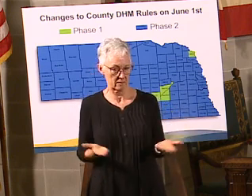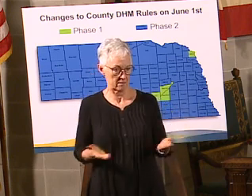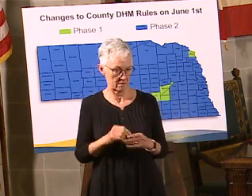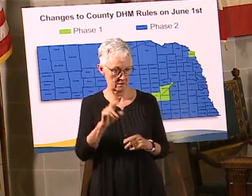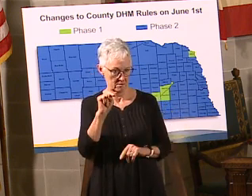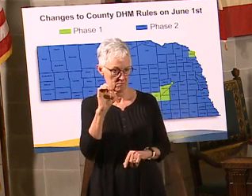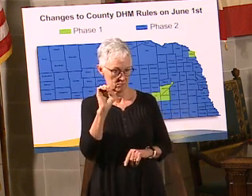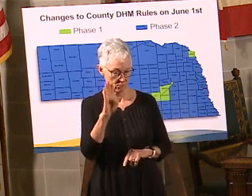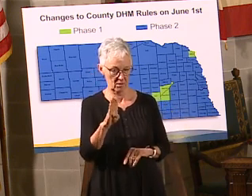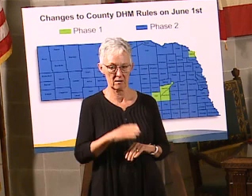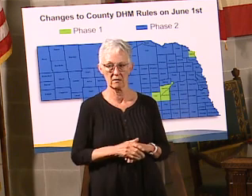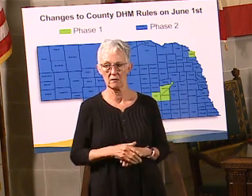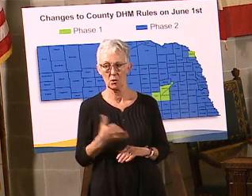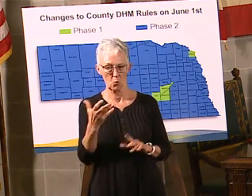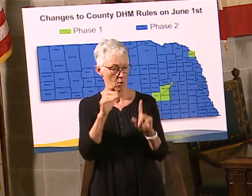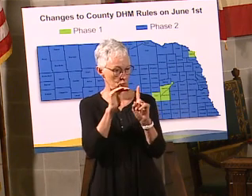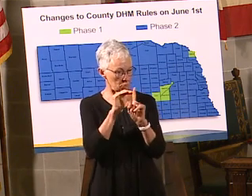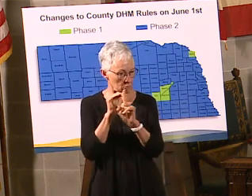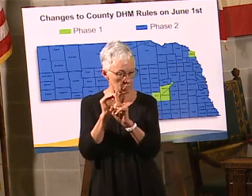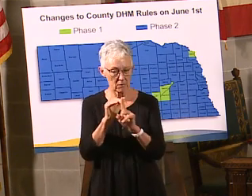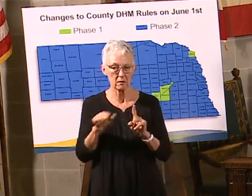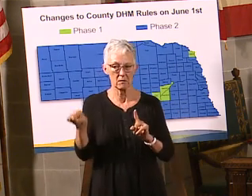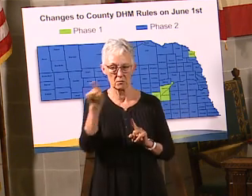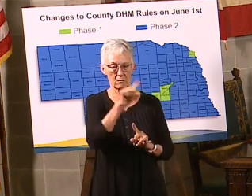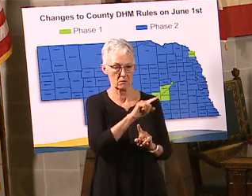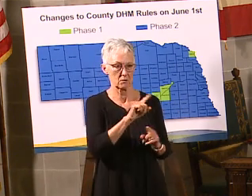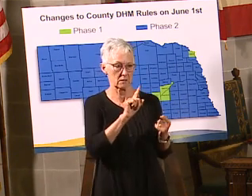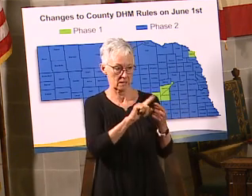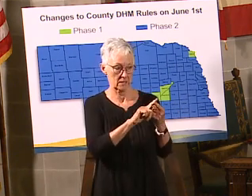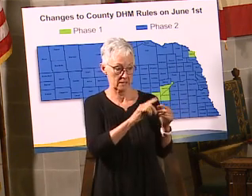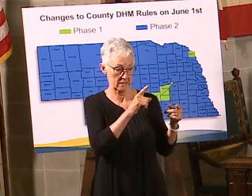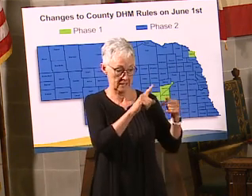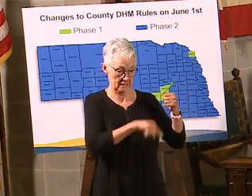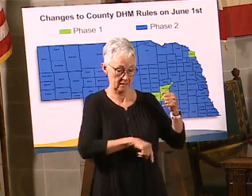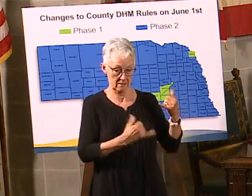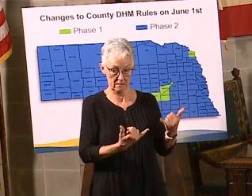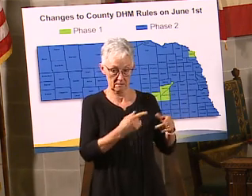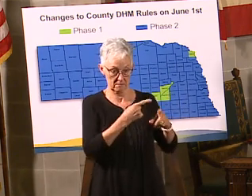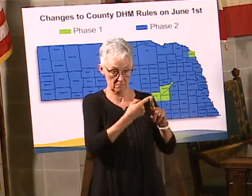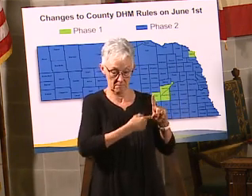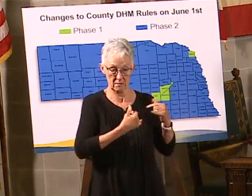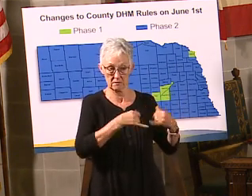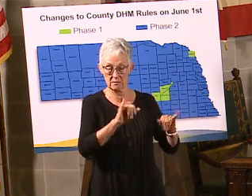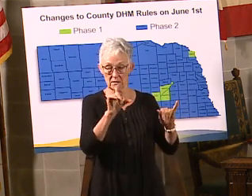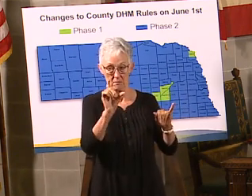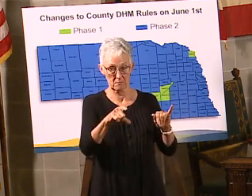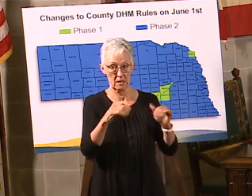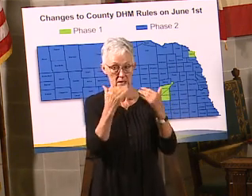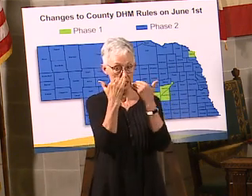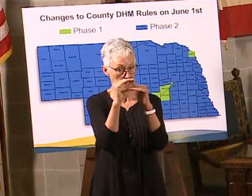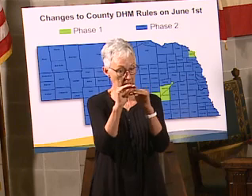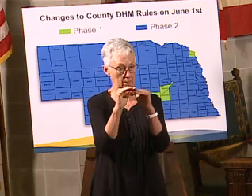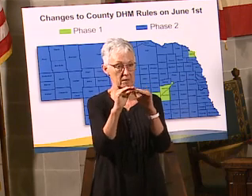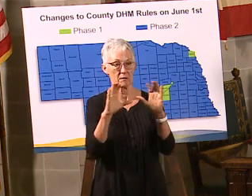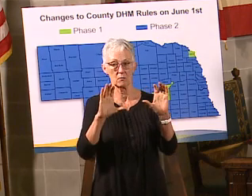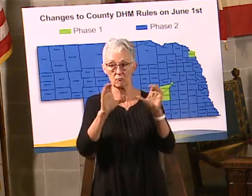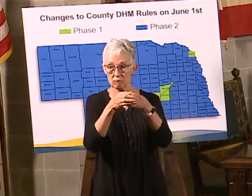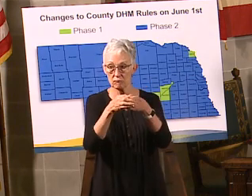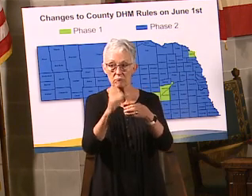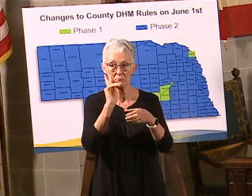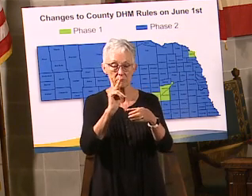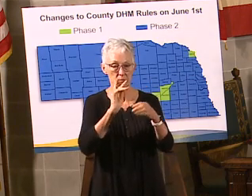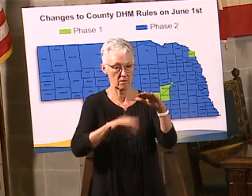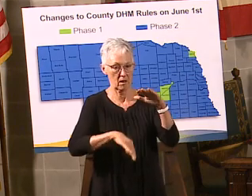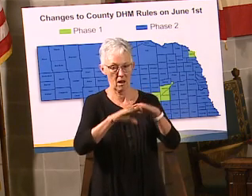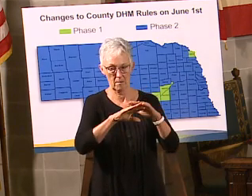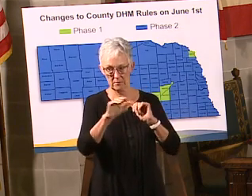want to remind people that through the end of the month, we're still at the 10-person rule. And of course, we always want you to follow all of our good hygiene